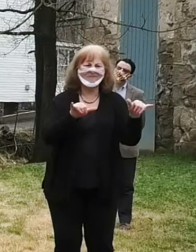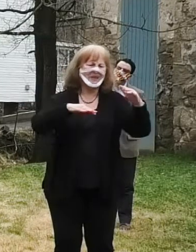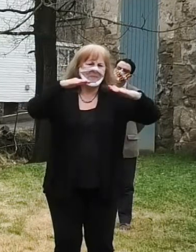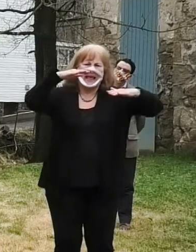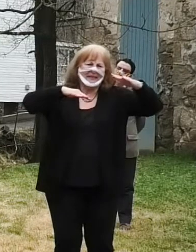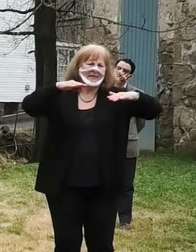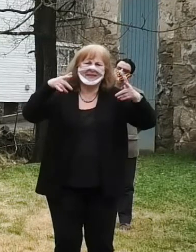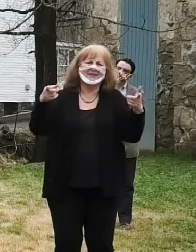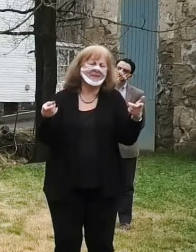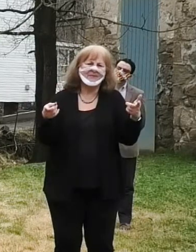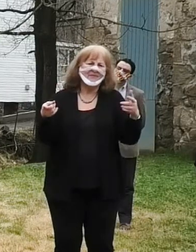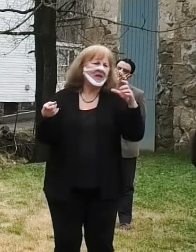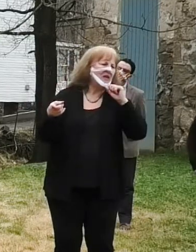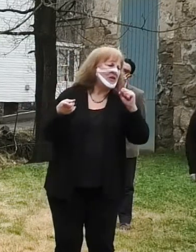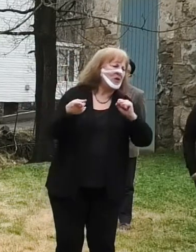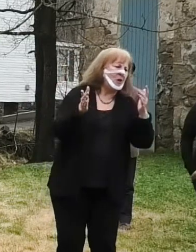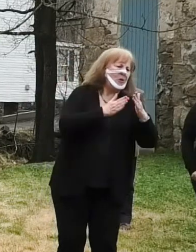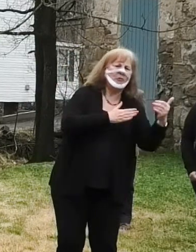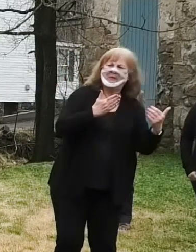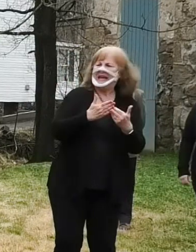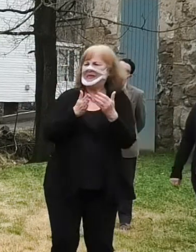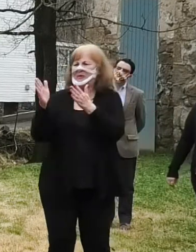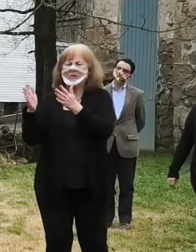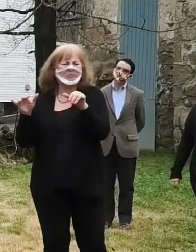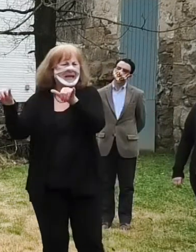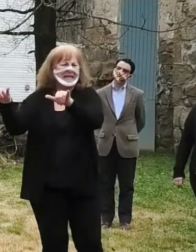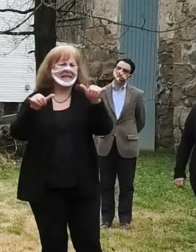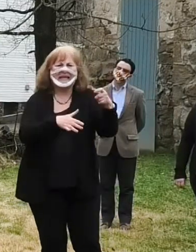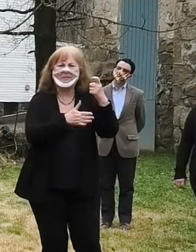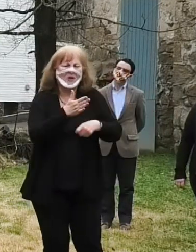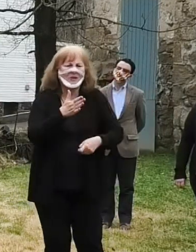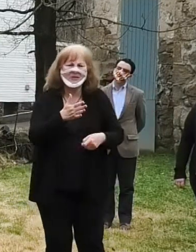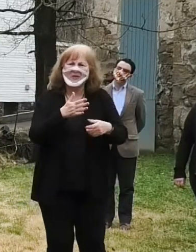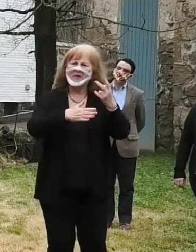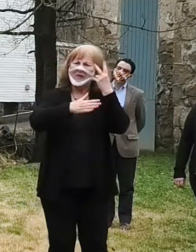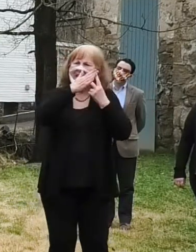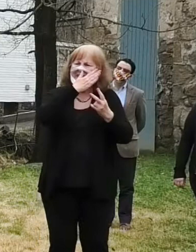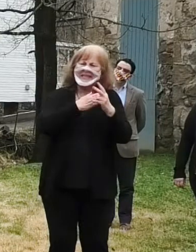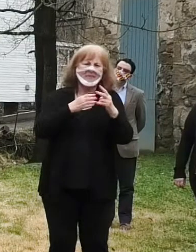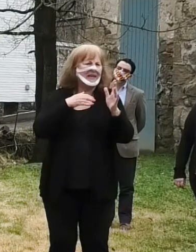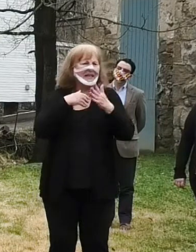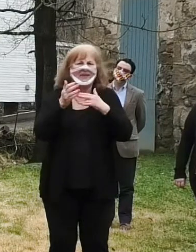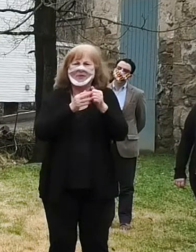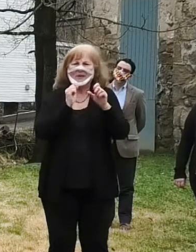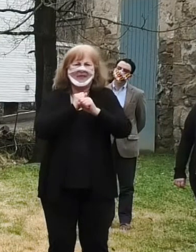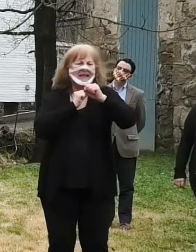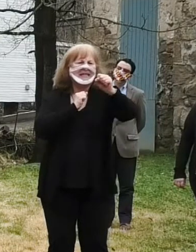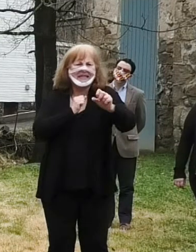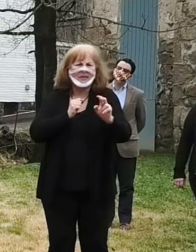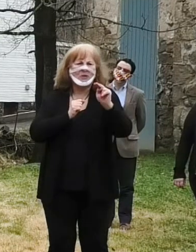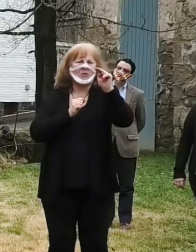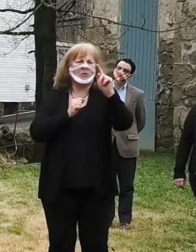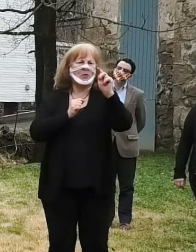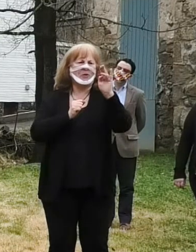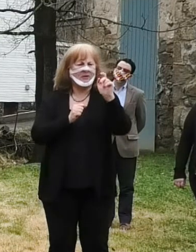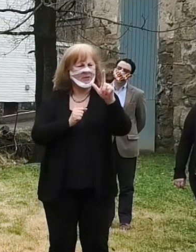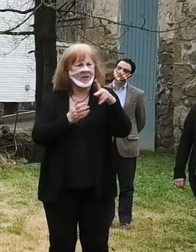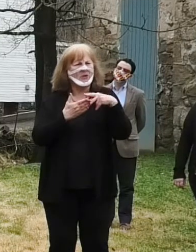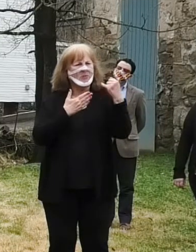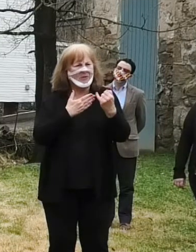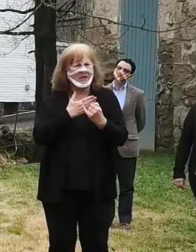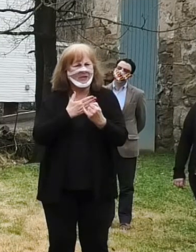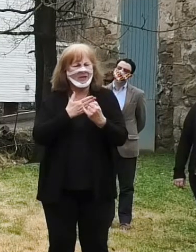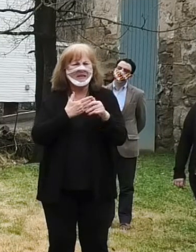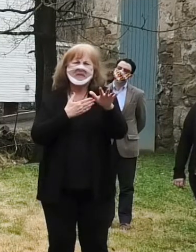balanced each other out. So we still anticipate that even the extended North Tunnel project to